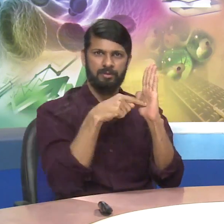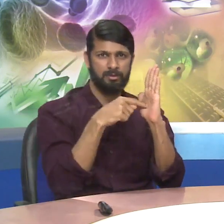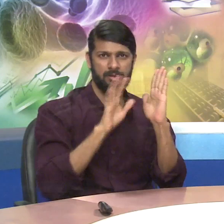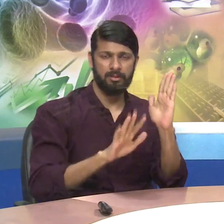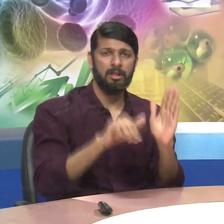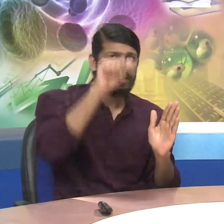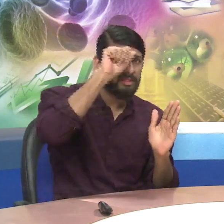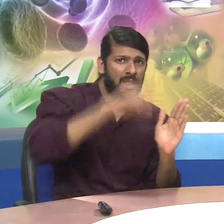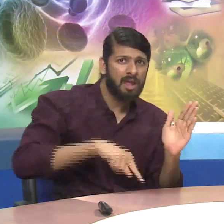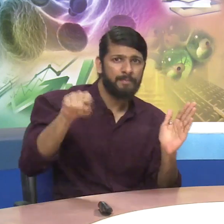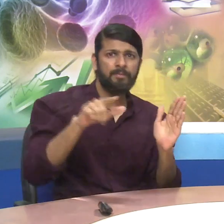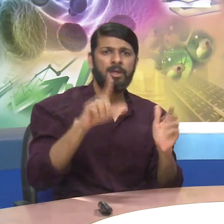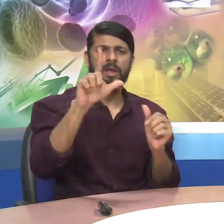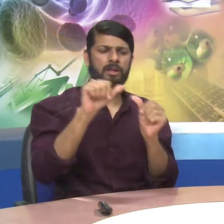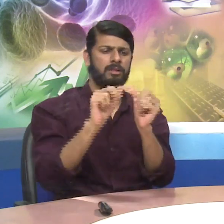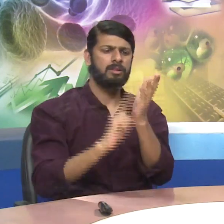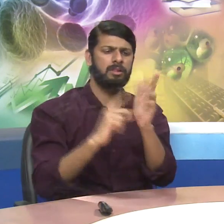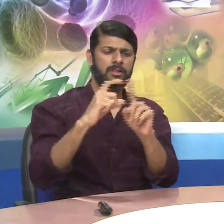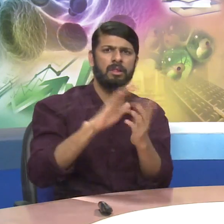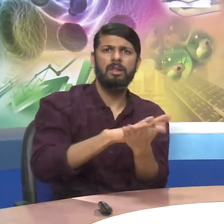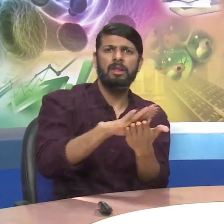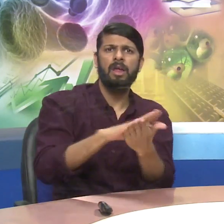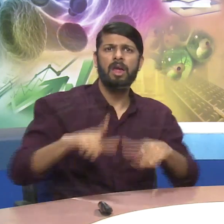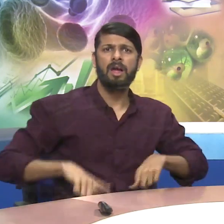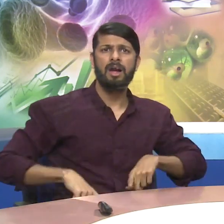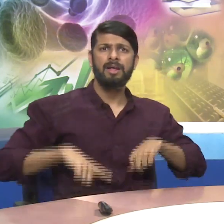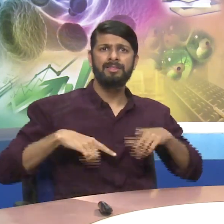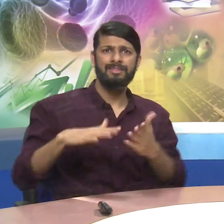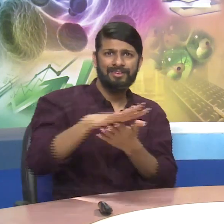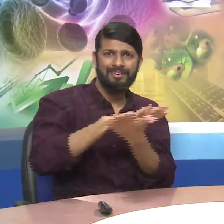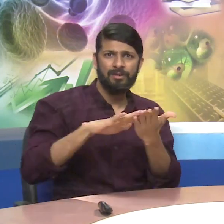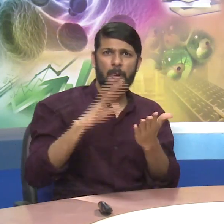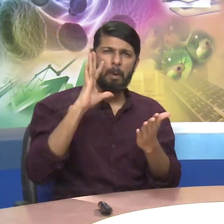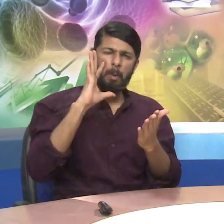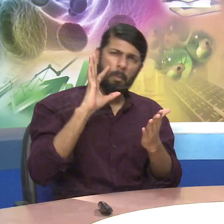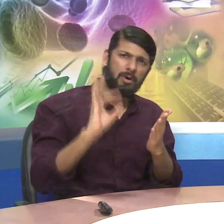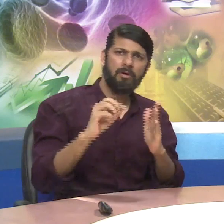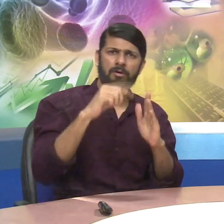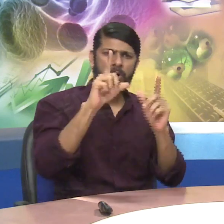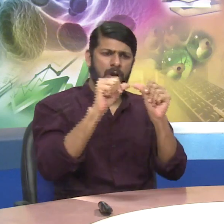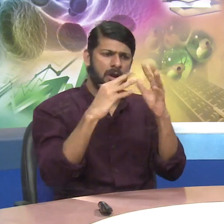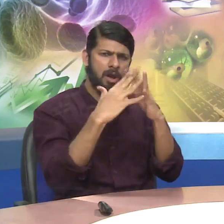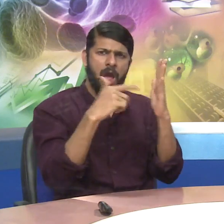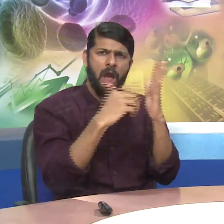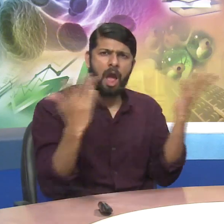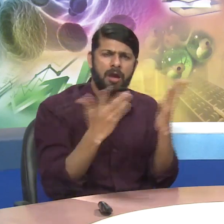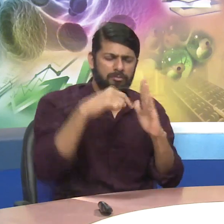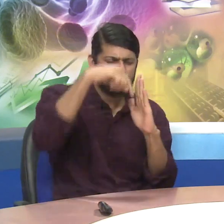We would recognize the significance of the Constitution as the fundamental